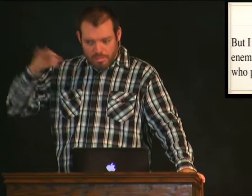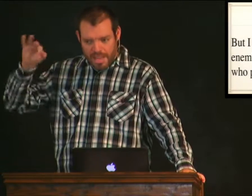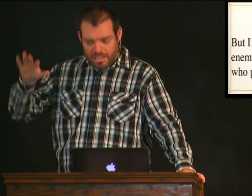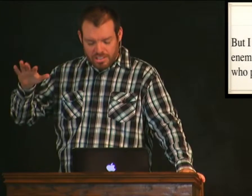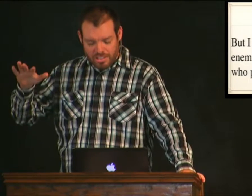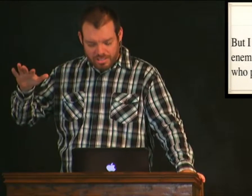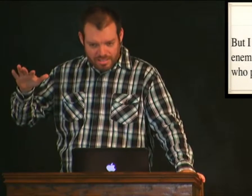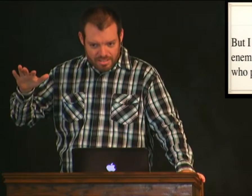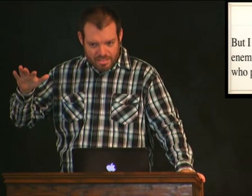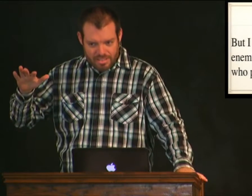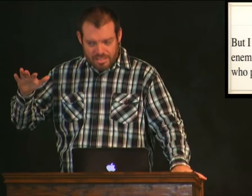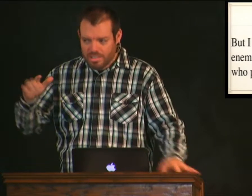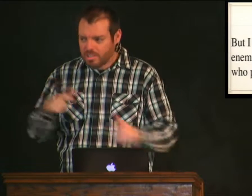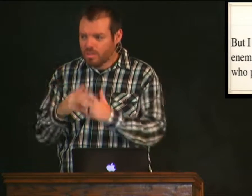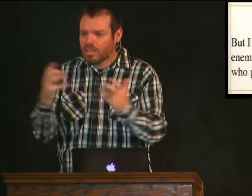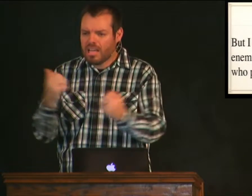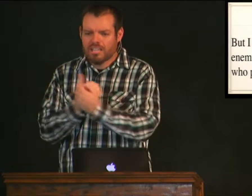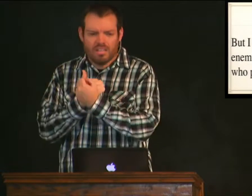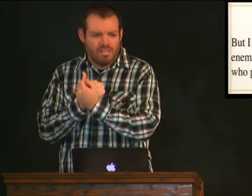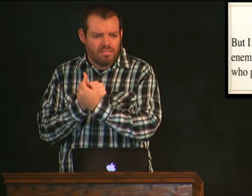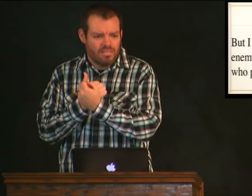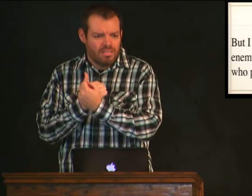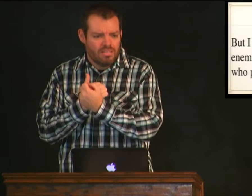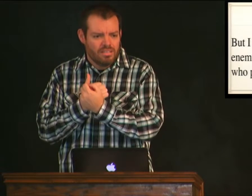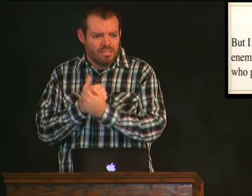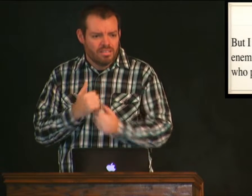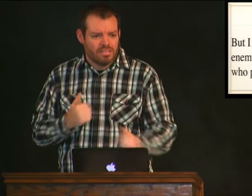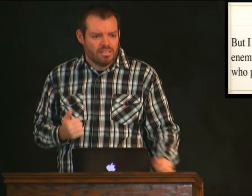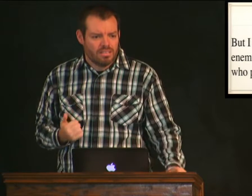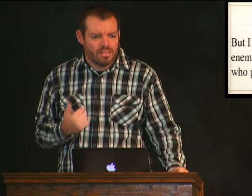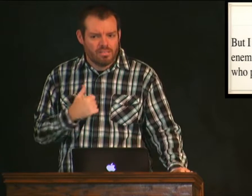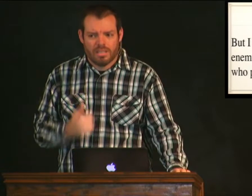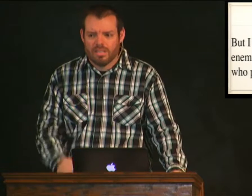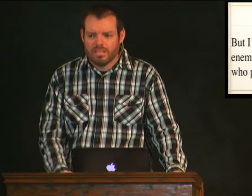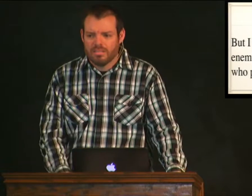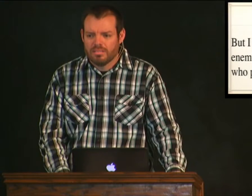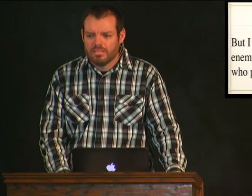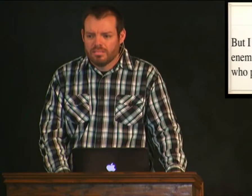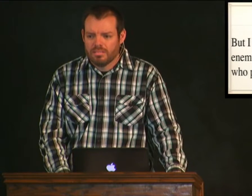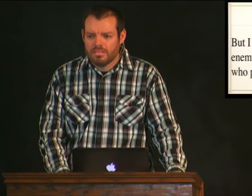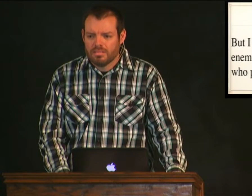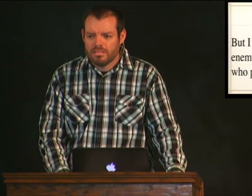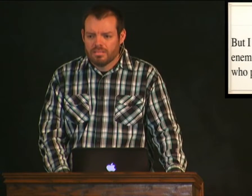My youth pastor showed a lot of love to me